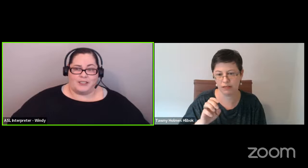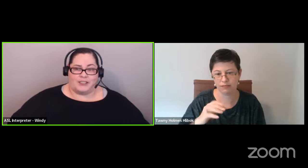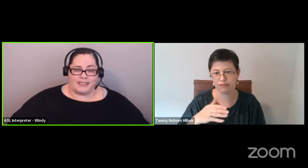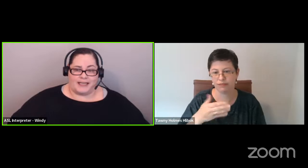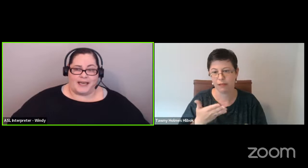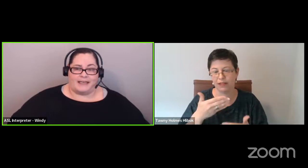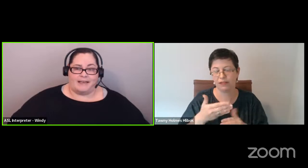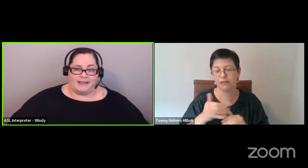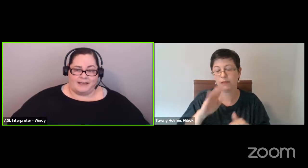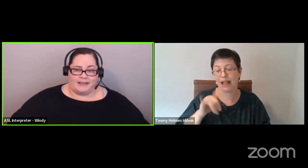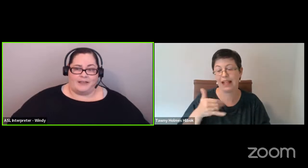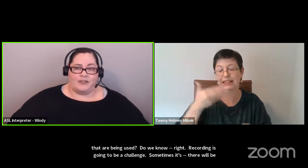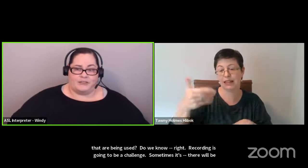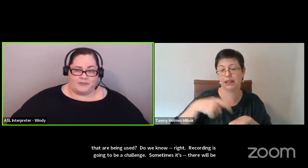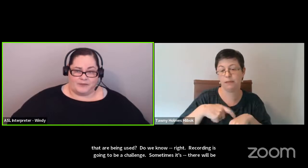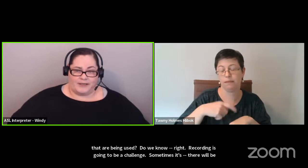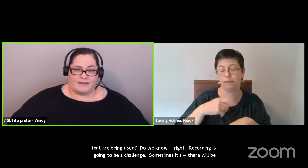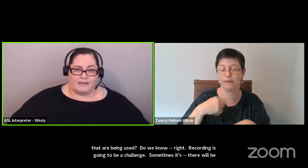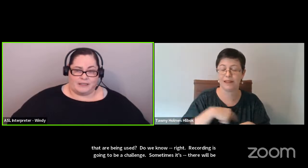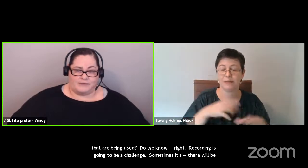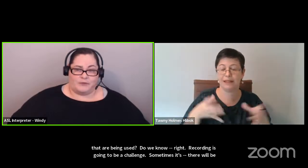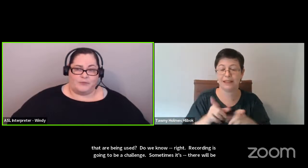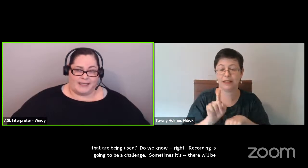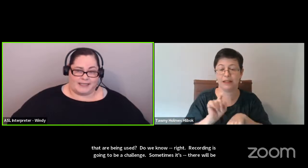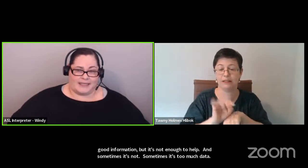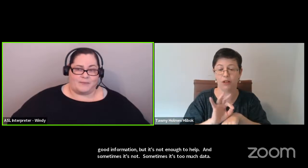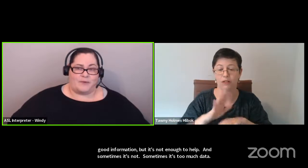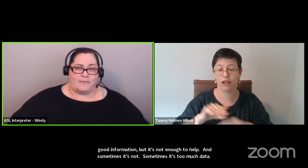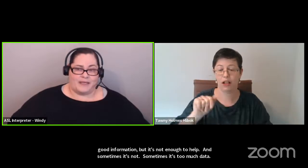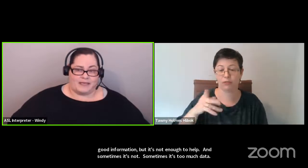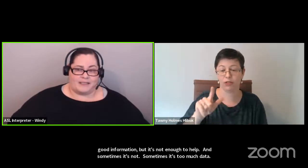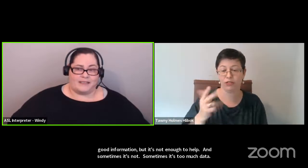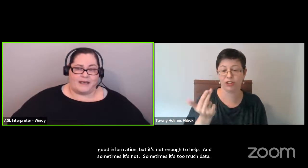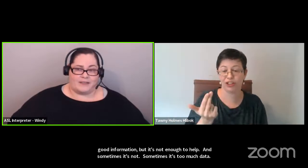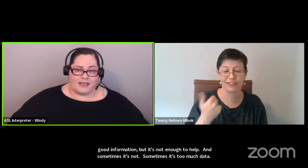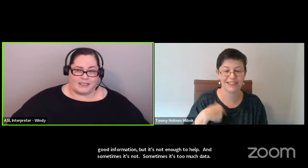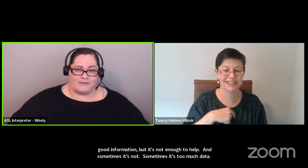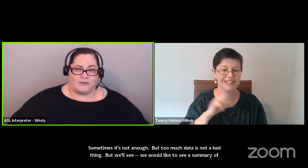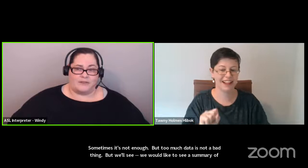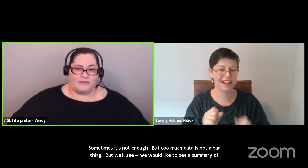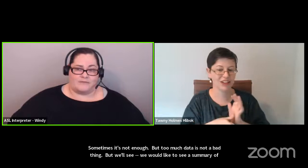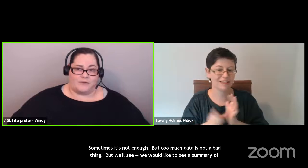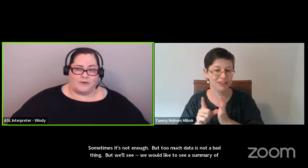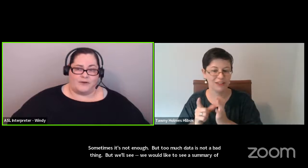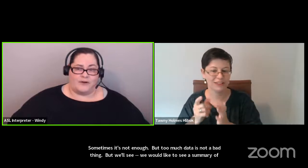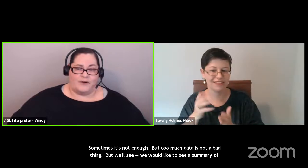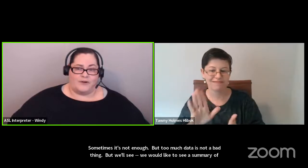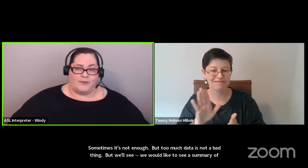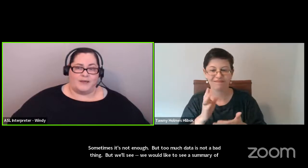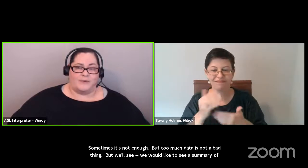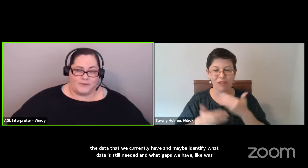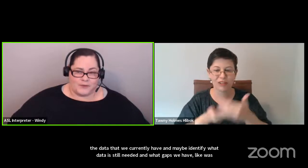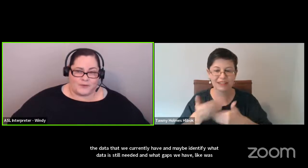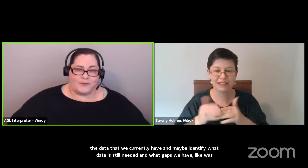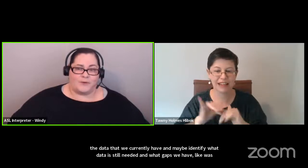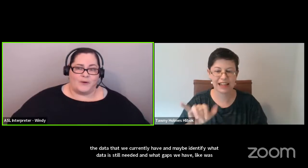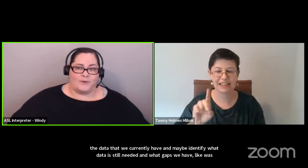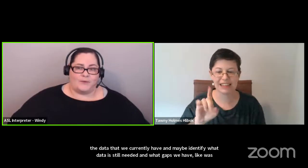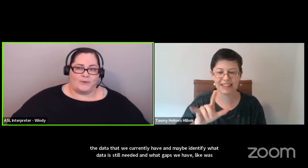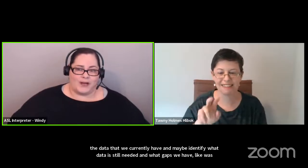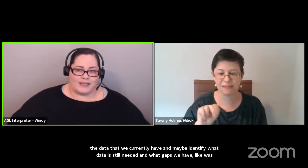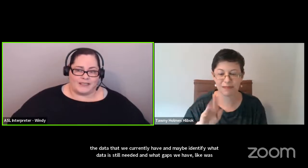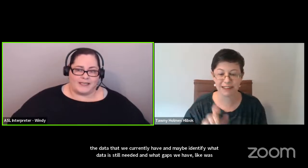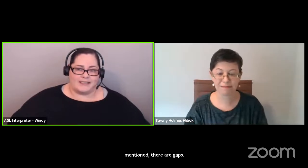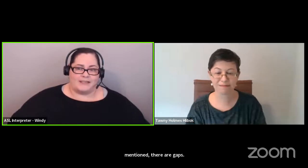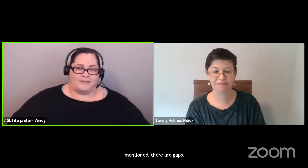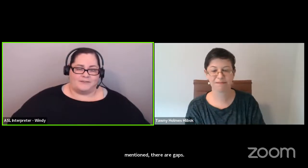mentioning that in your deliverable next time we meet on the task force, we can review